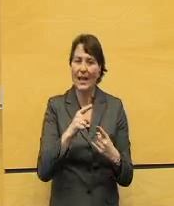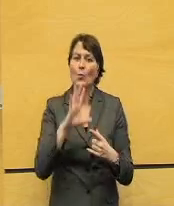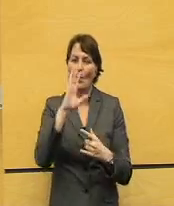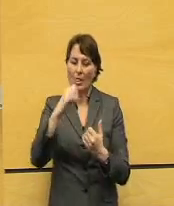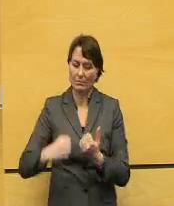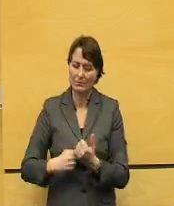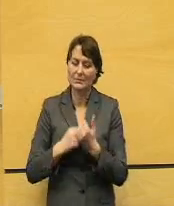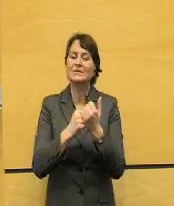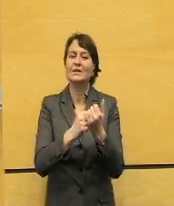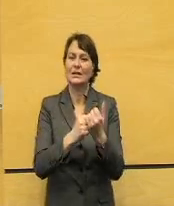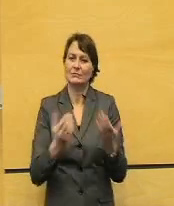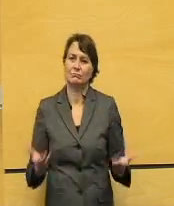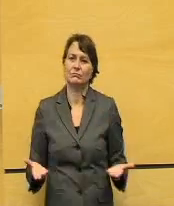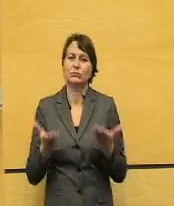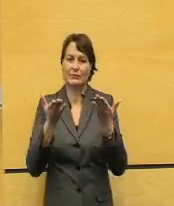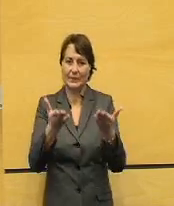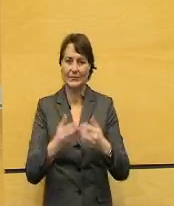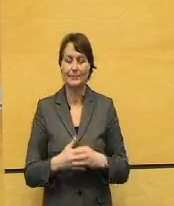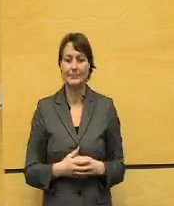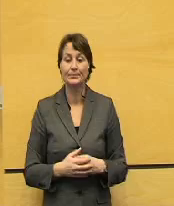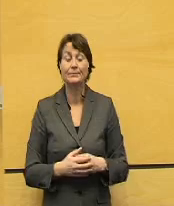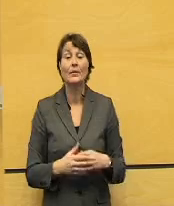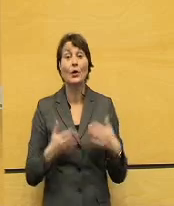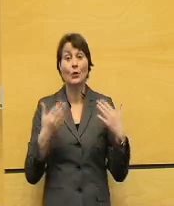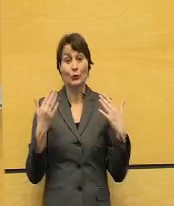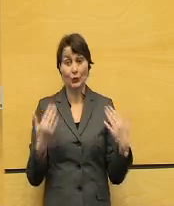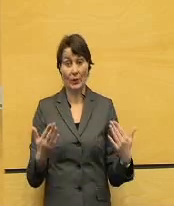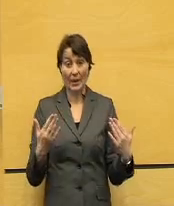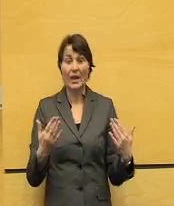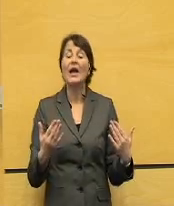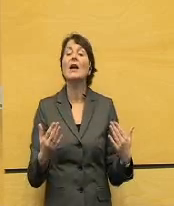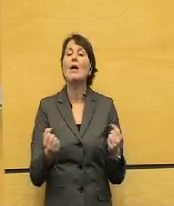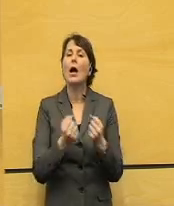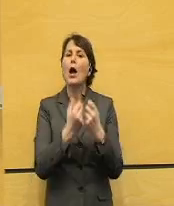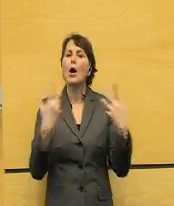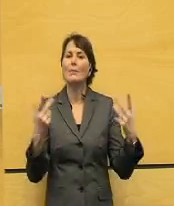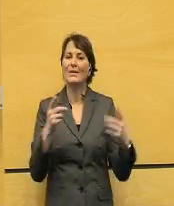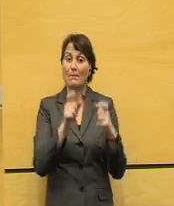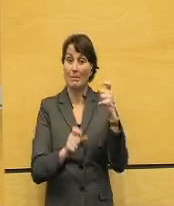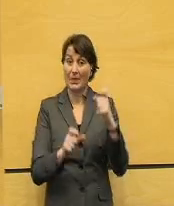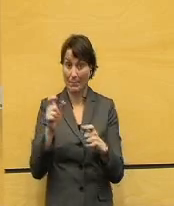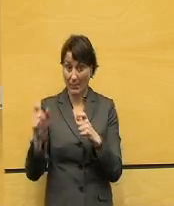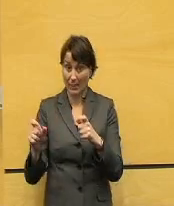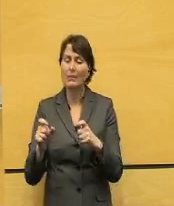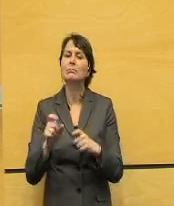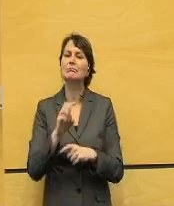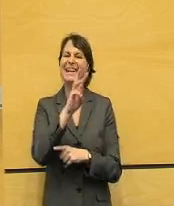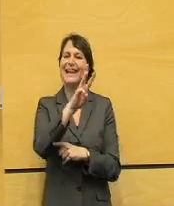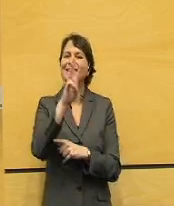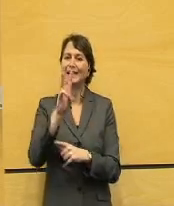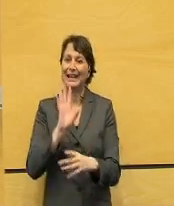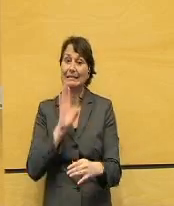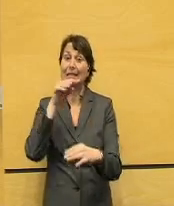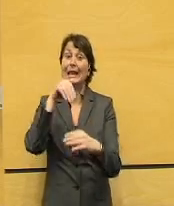And now, today, the number of internet users in Thailand increased from